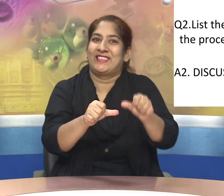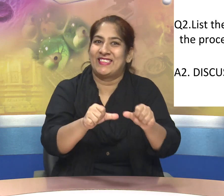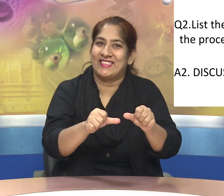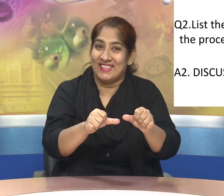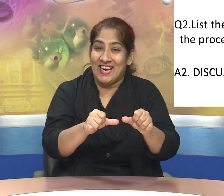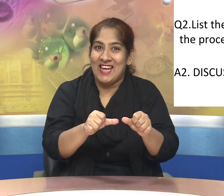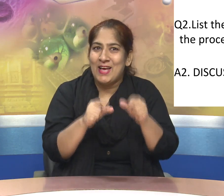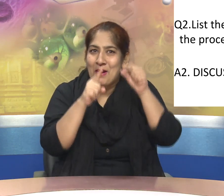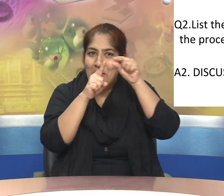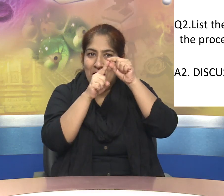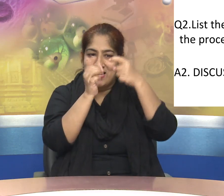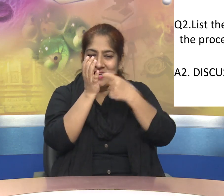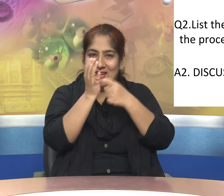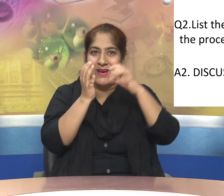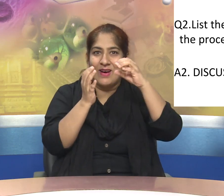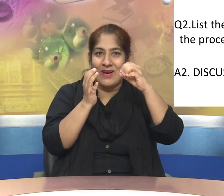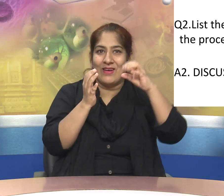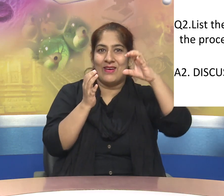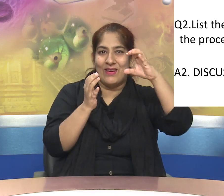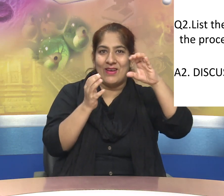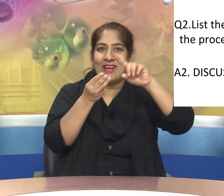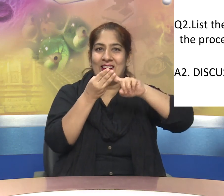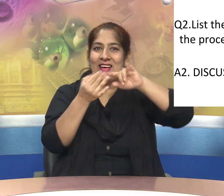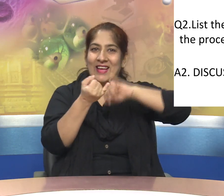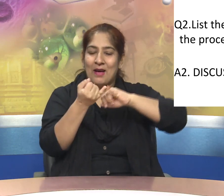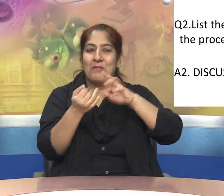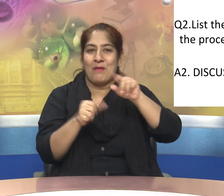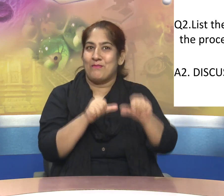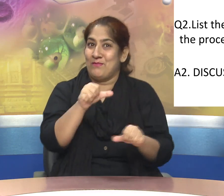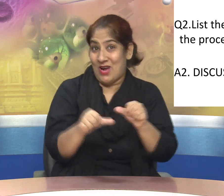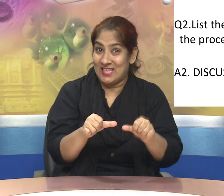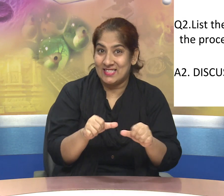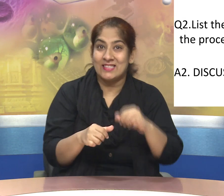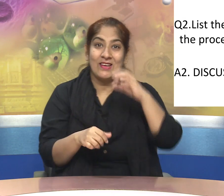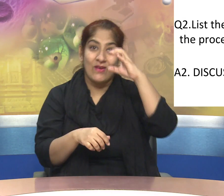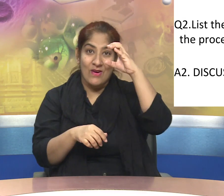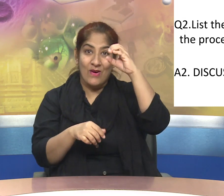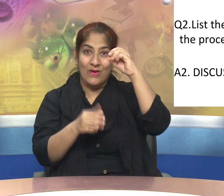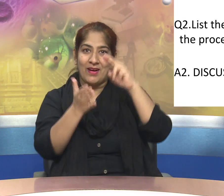You have to list the steps involved in the process of controlling.